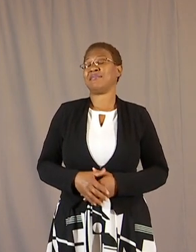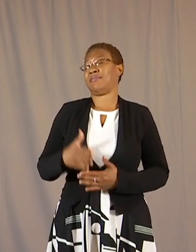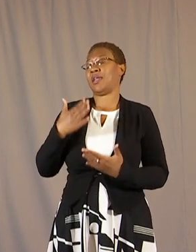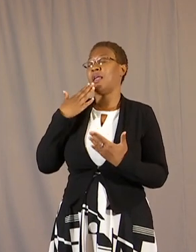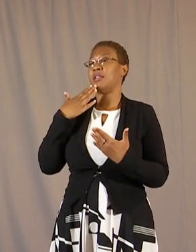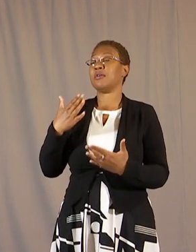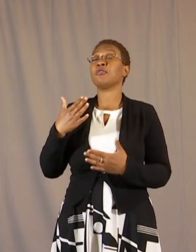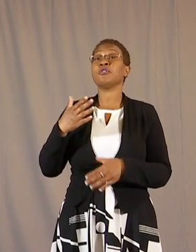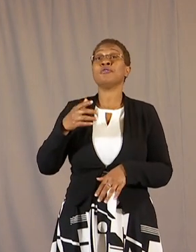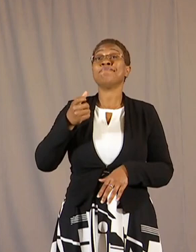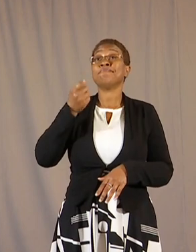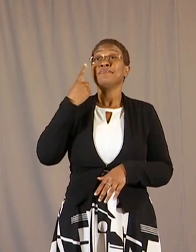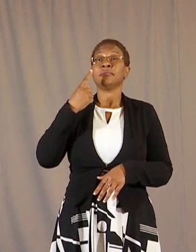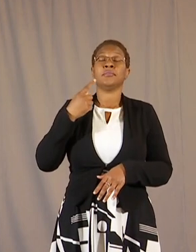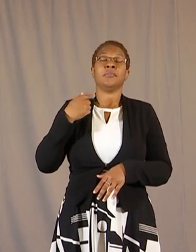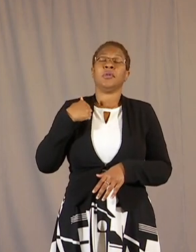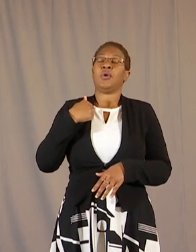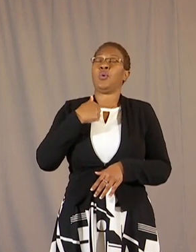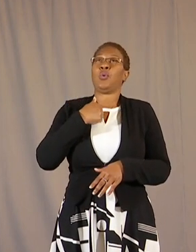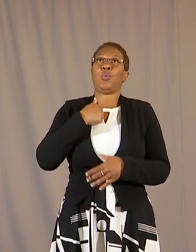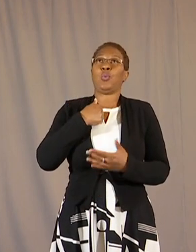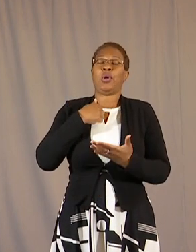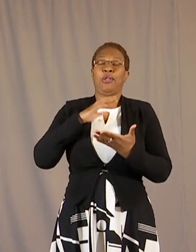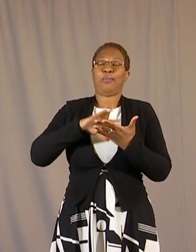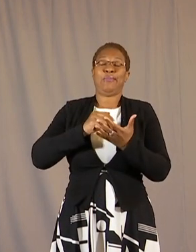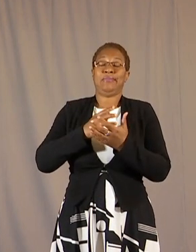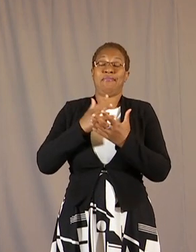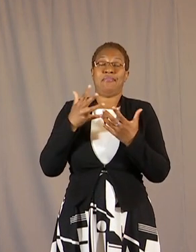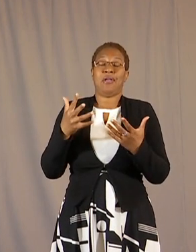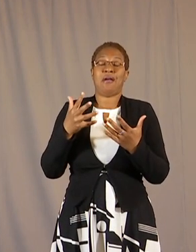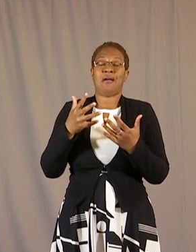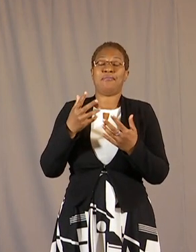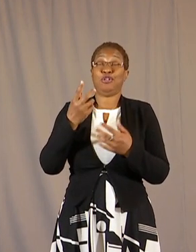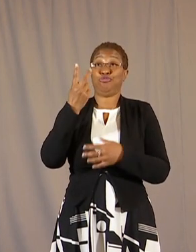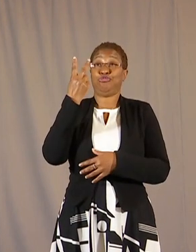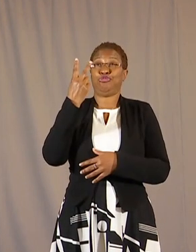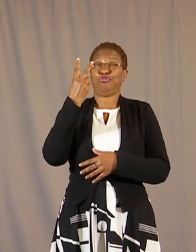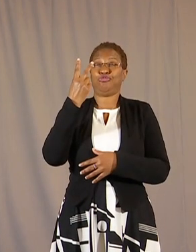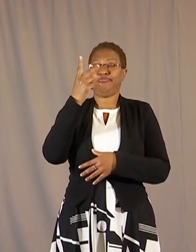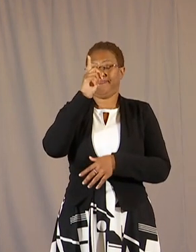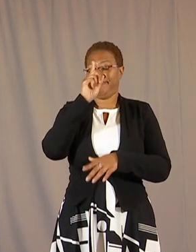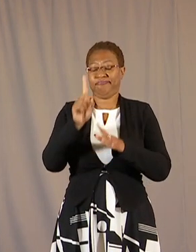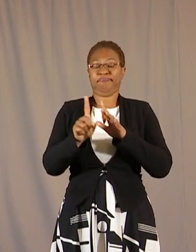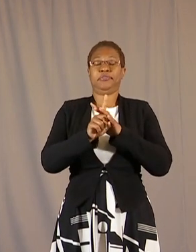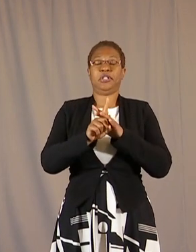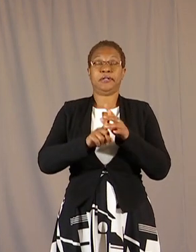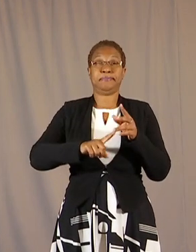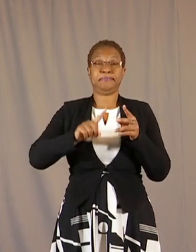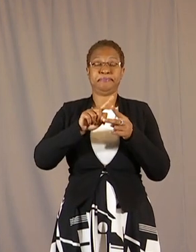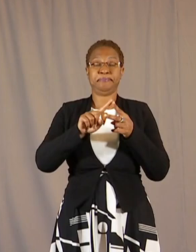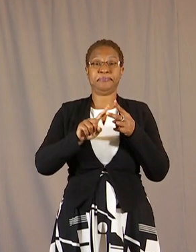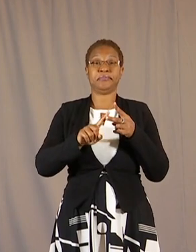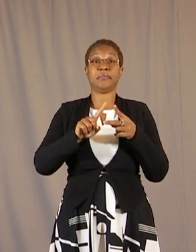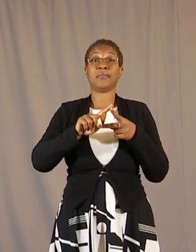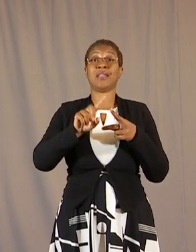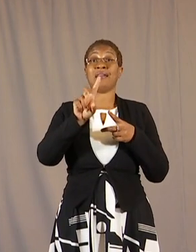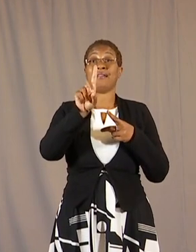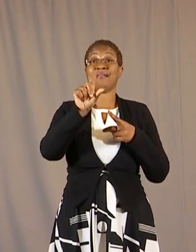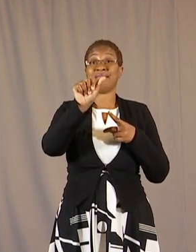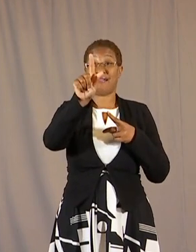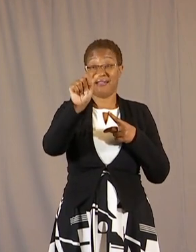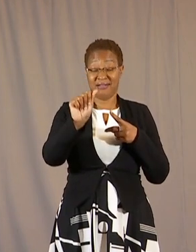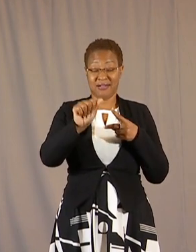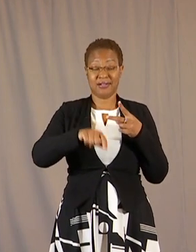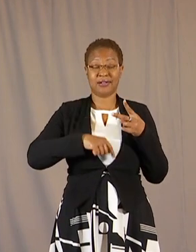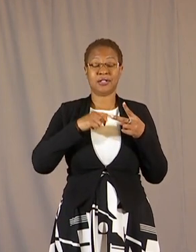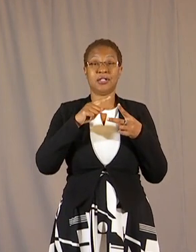but what really comes to mind is two main things. We really allowed data to inform what we were